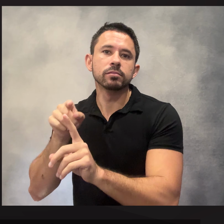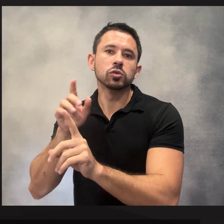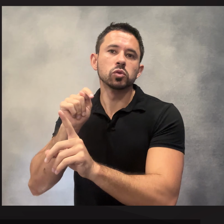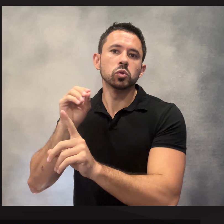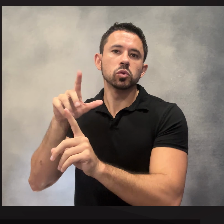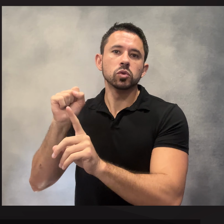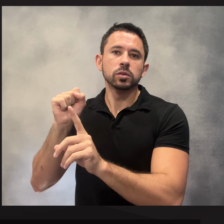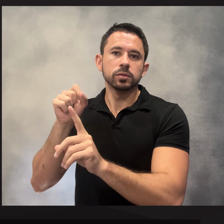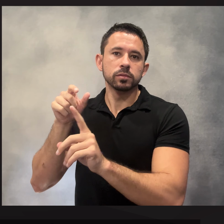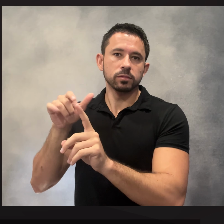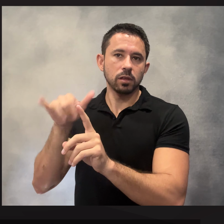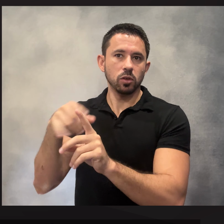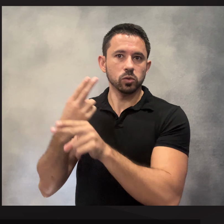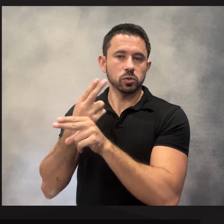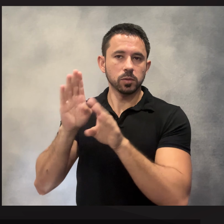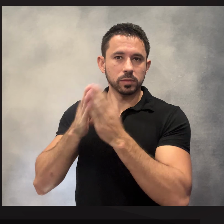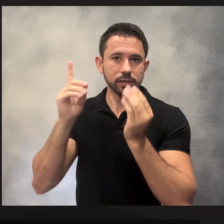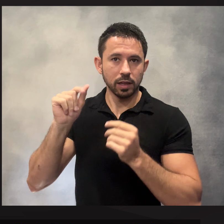open data.